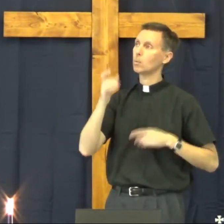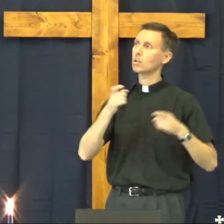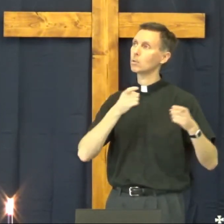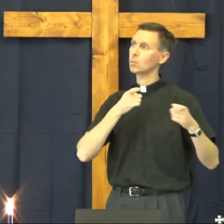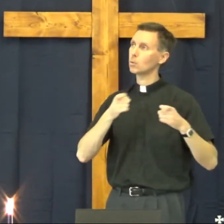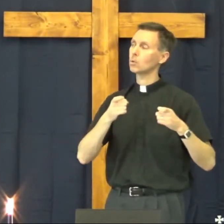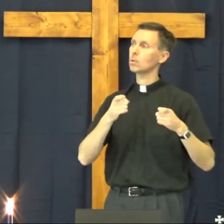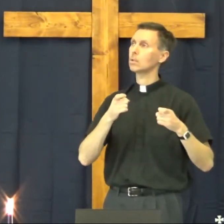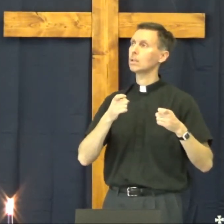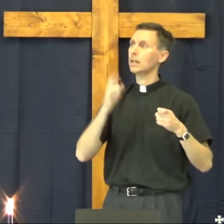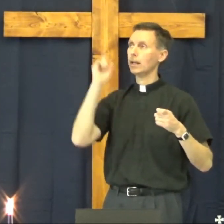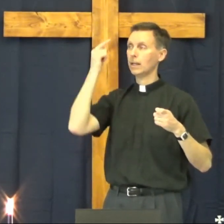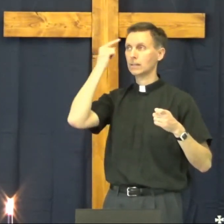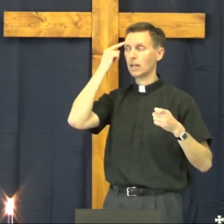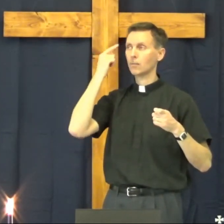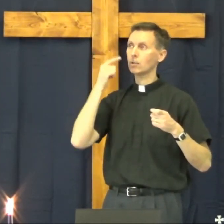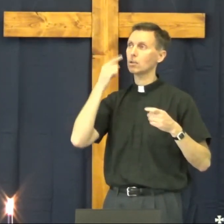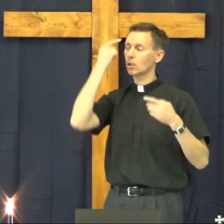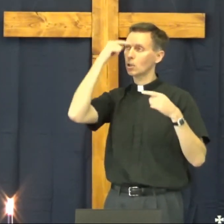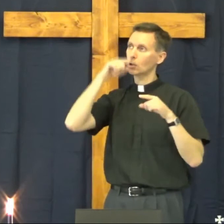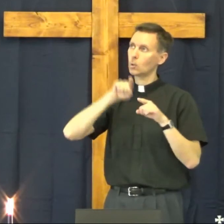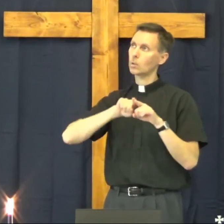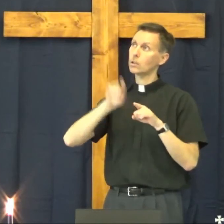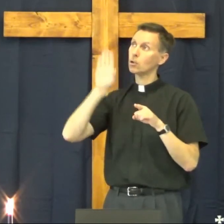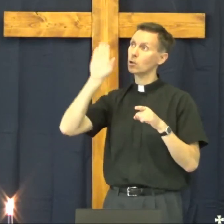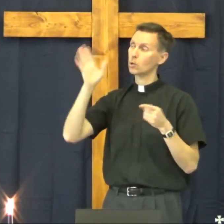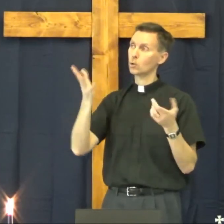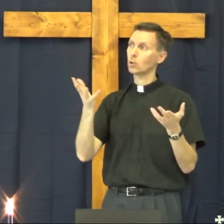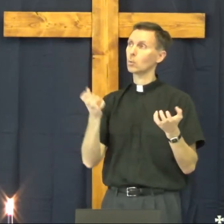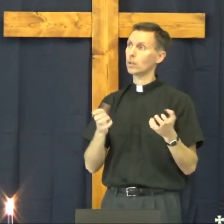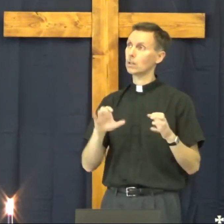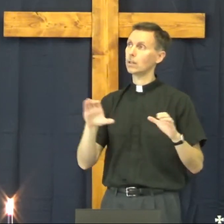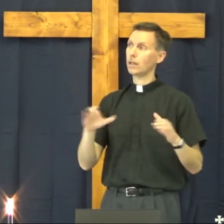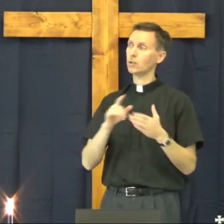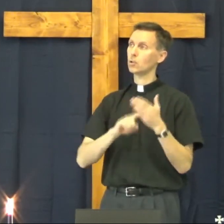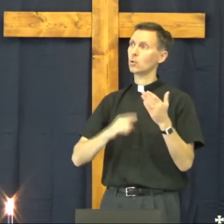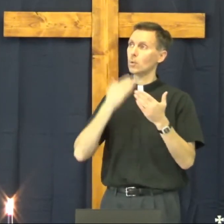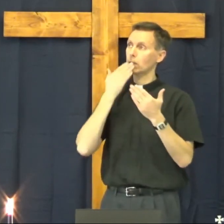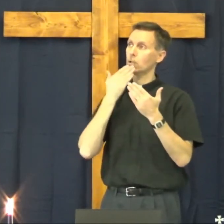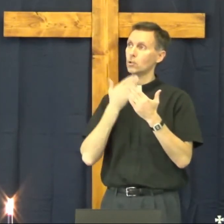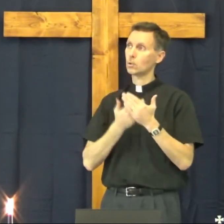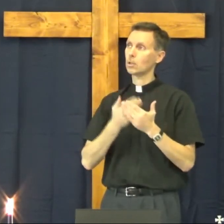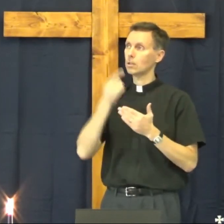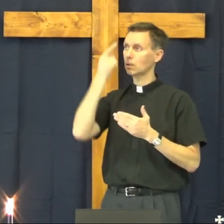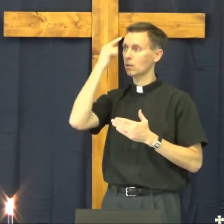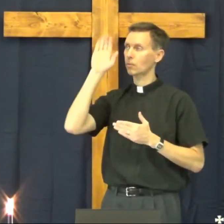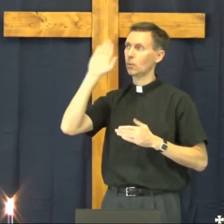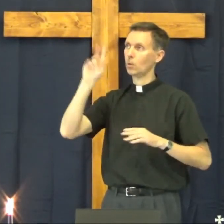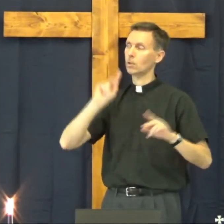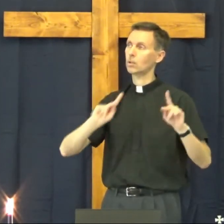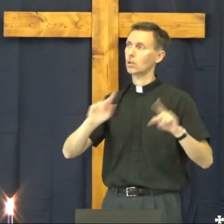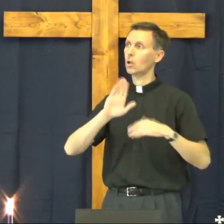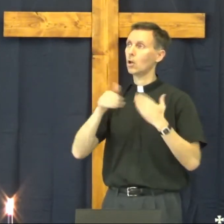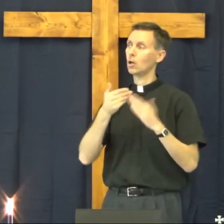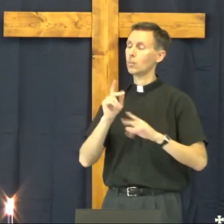will rule and govern according to your will and do what is good for all